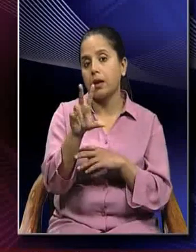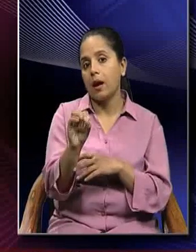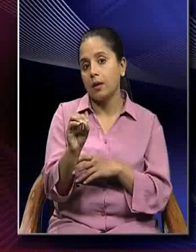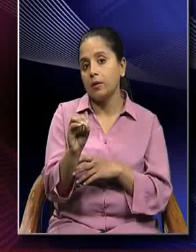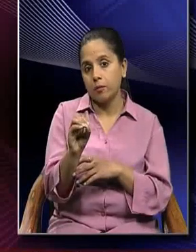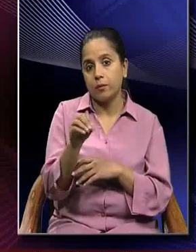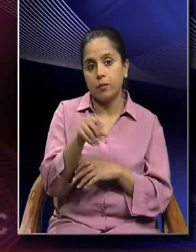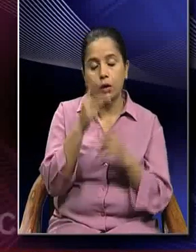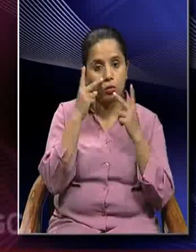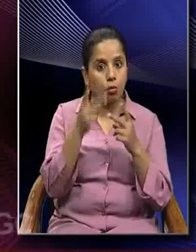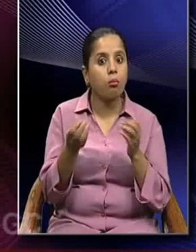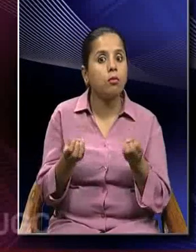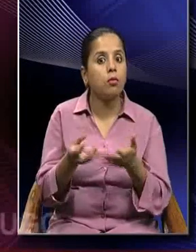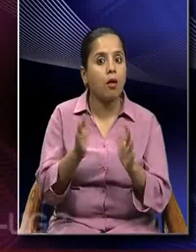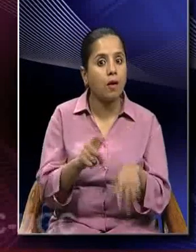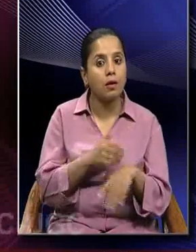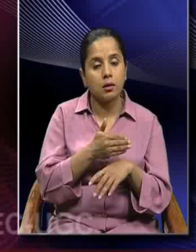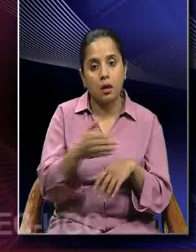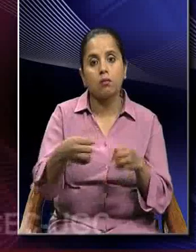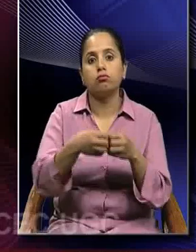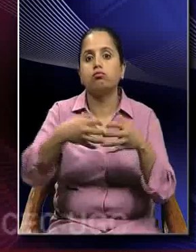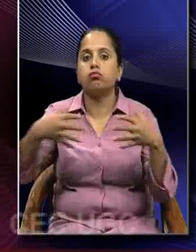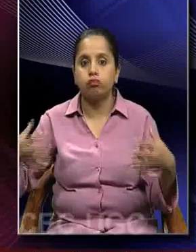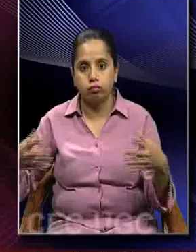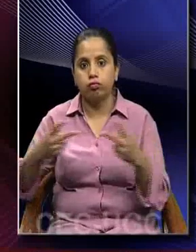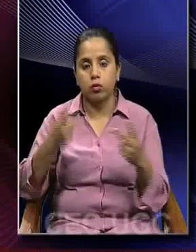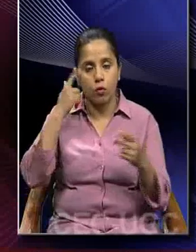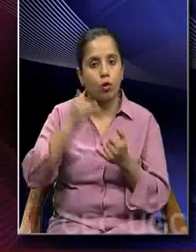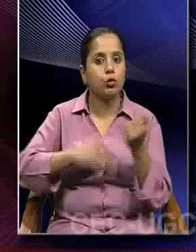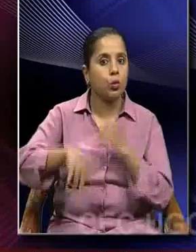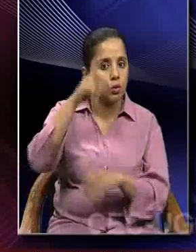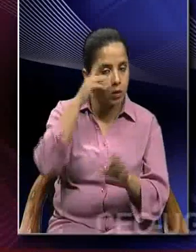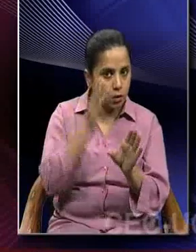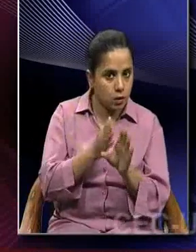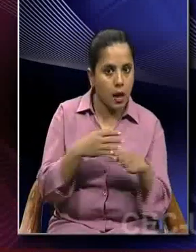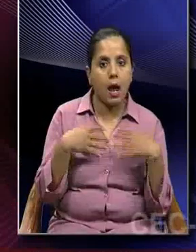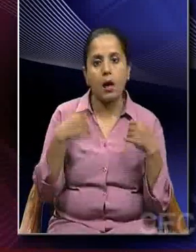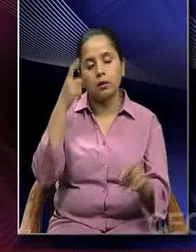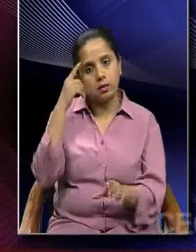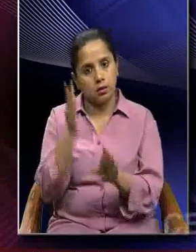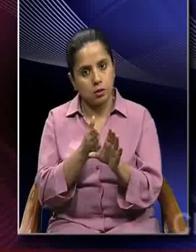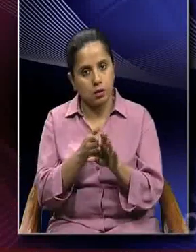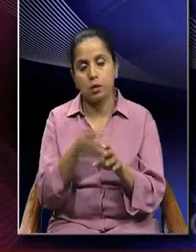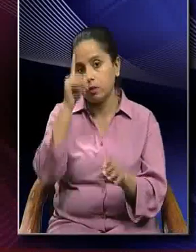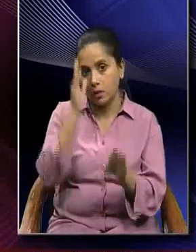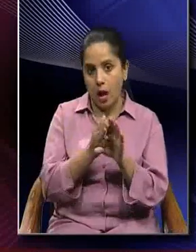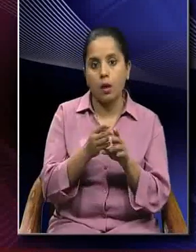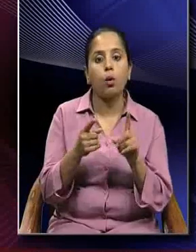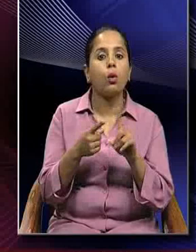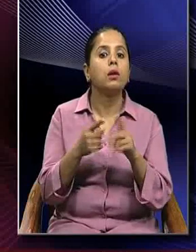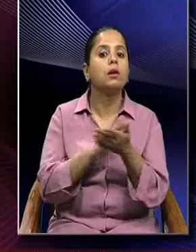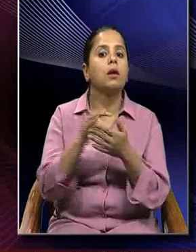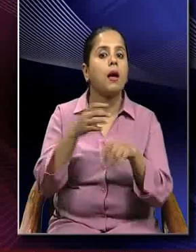1980s saw the beginning of a period of expansion for social psychology, health psychology, psychotherapy, and